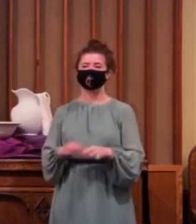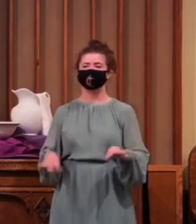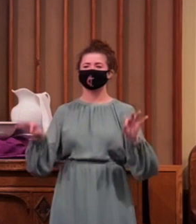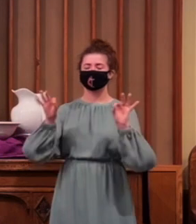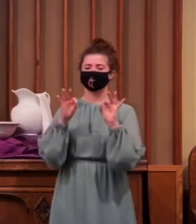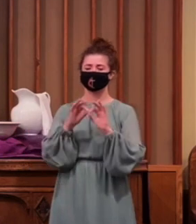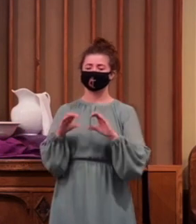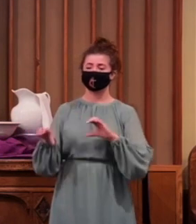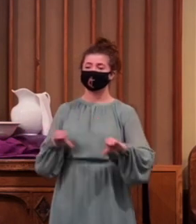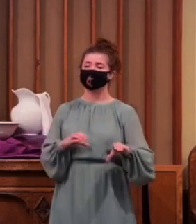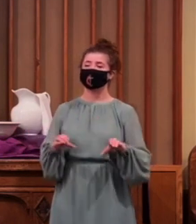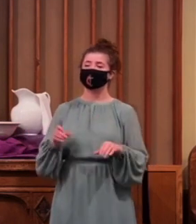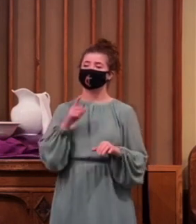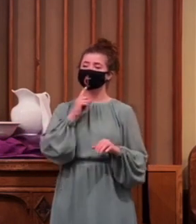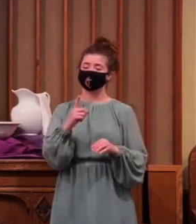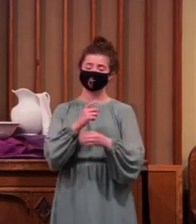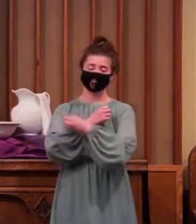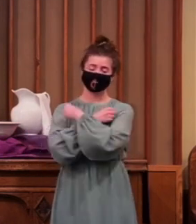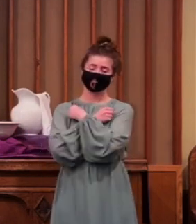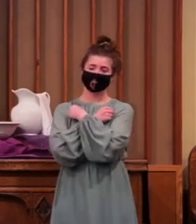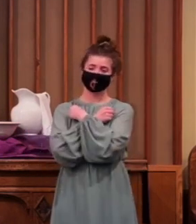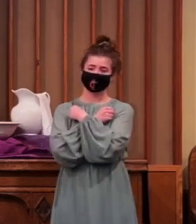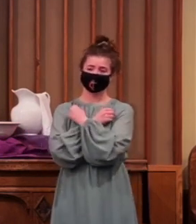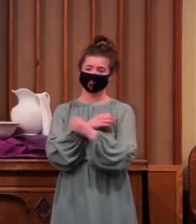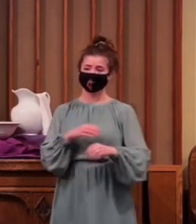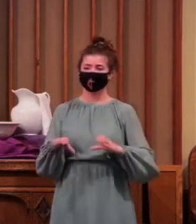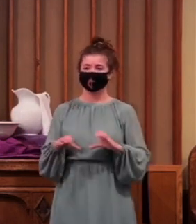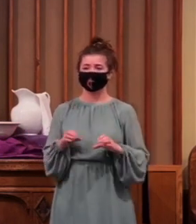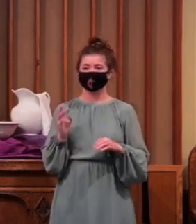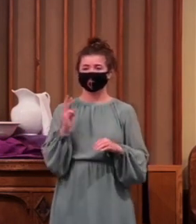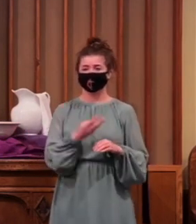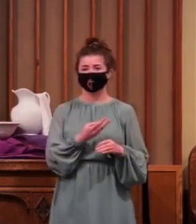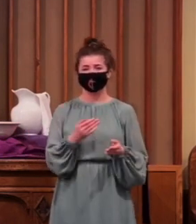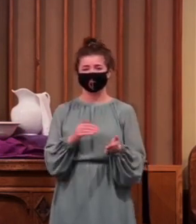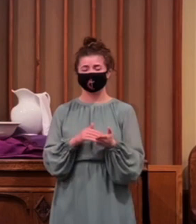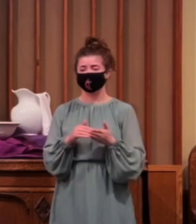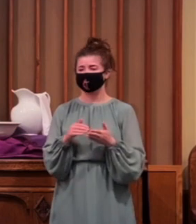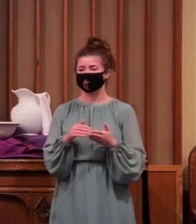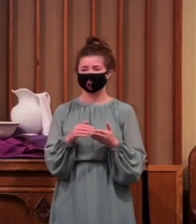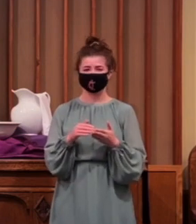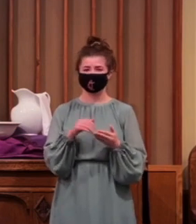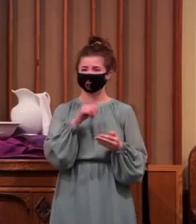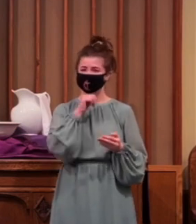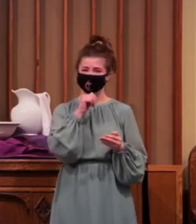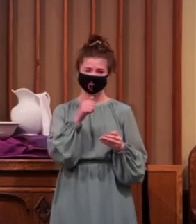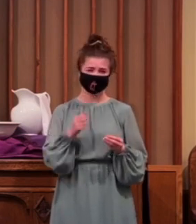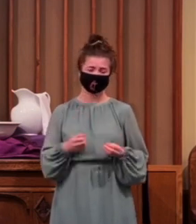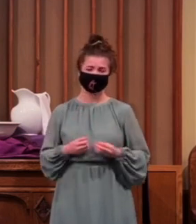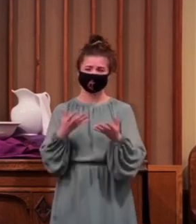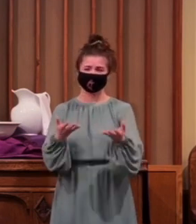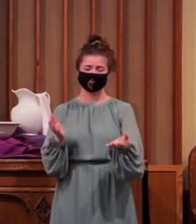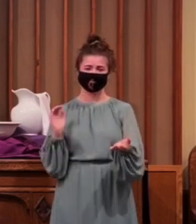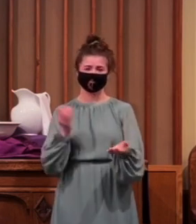of radical love is one that we so often fall short of producing in our own lives,